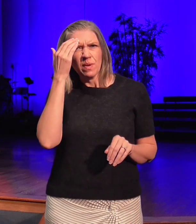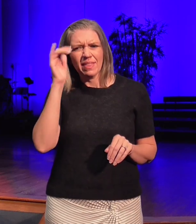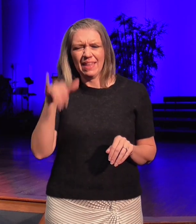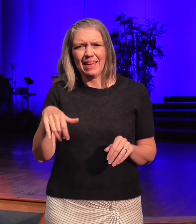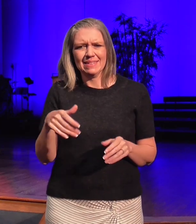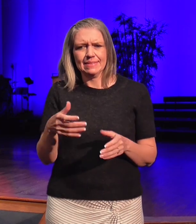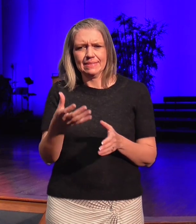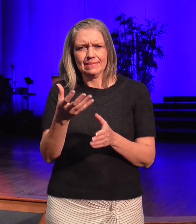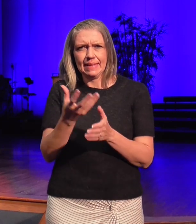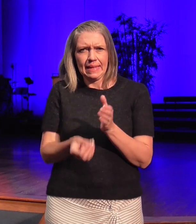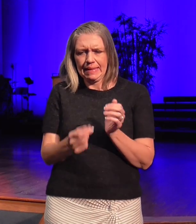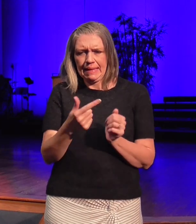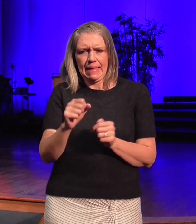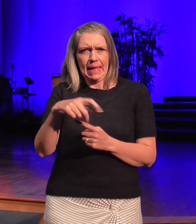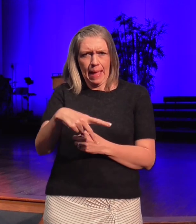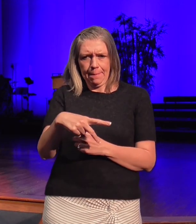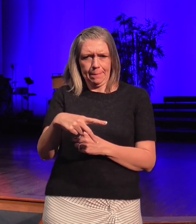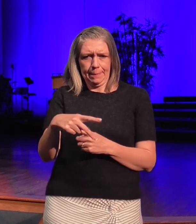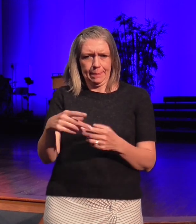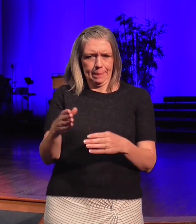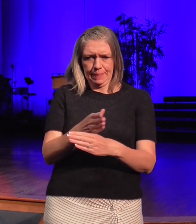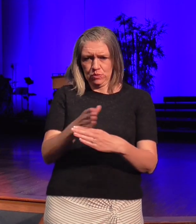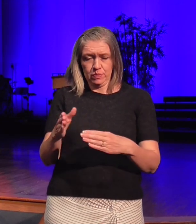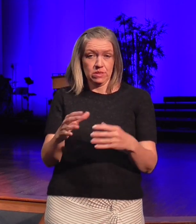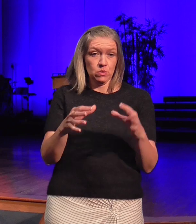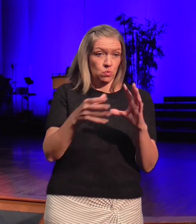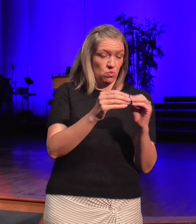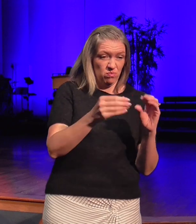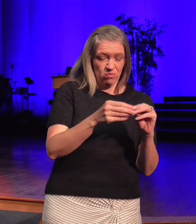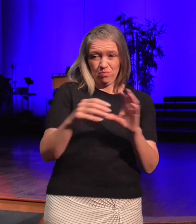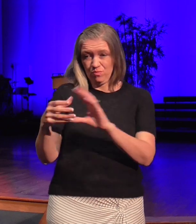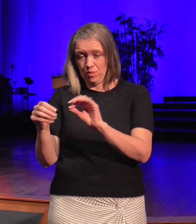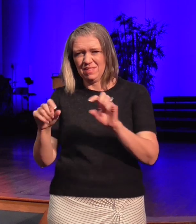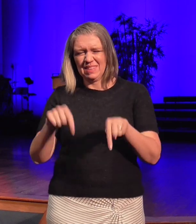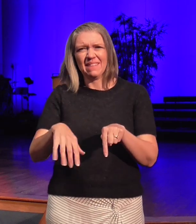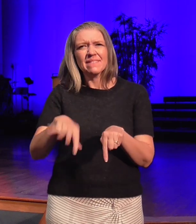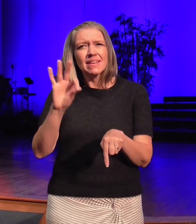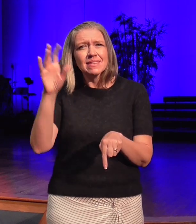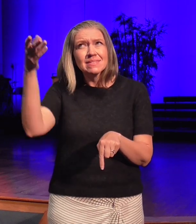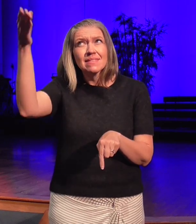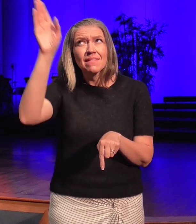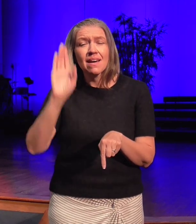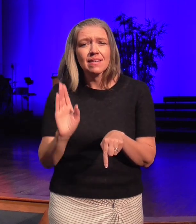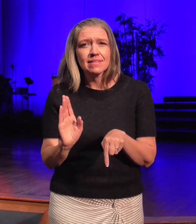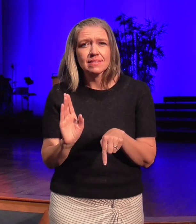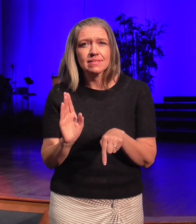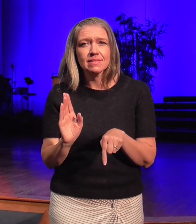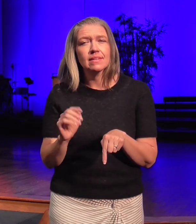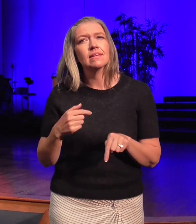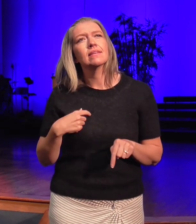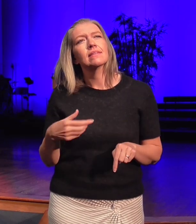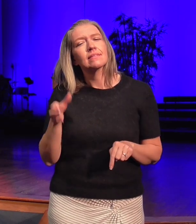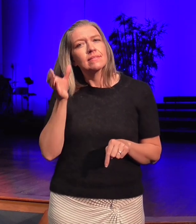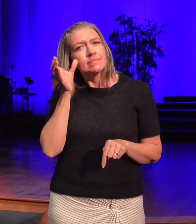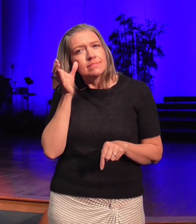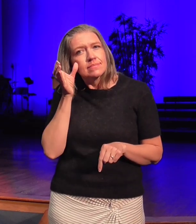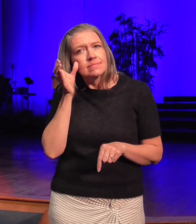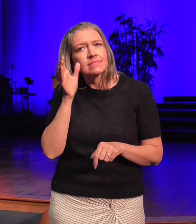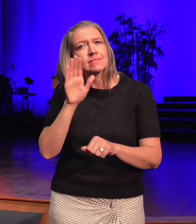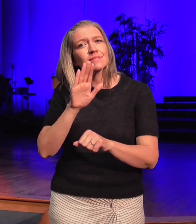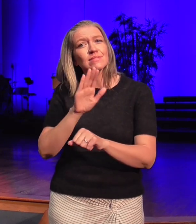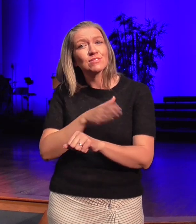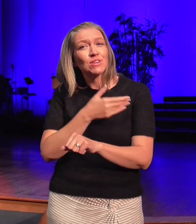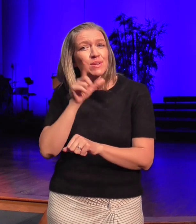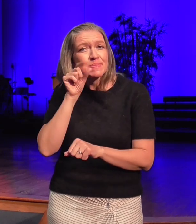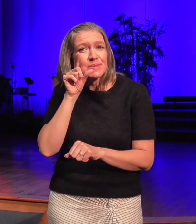between the words where we find the divine. And as I listen to the